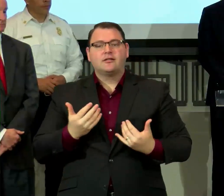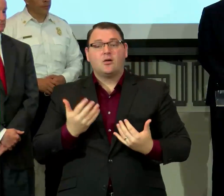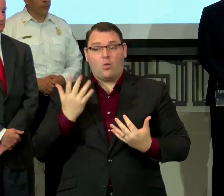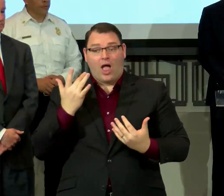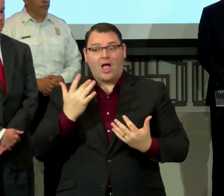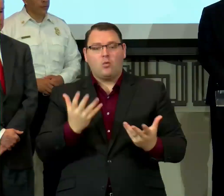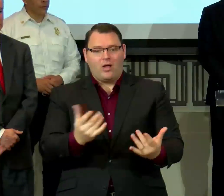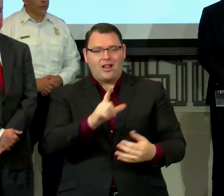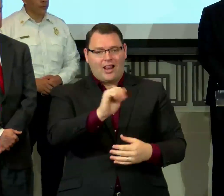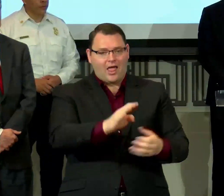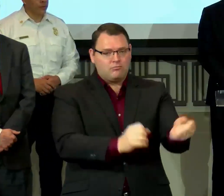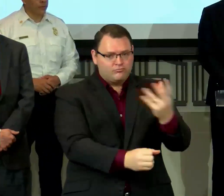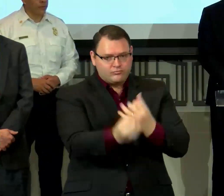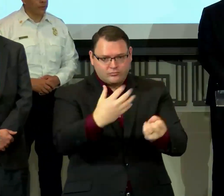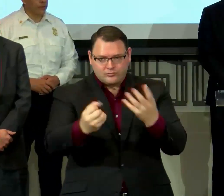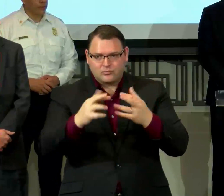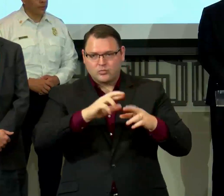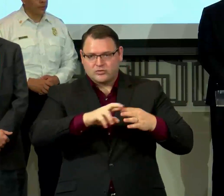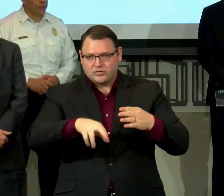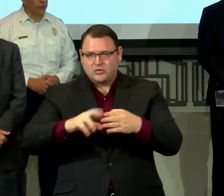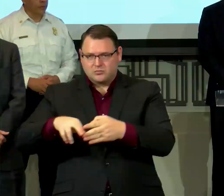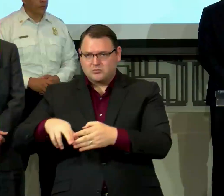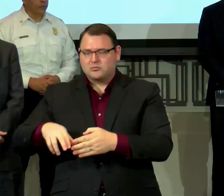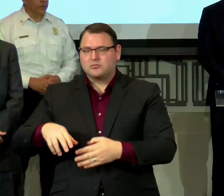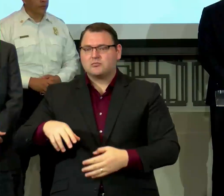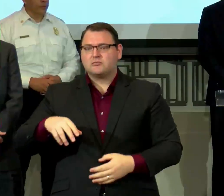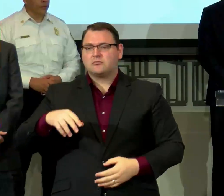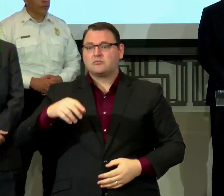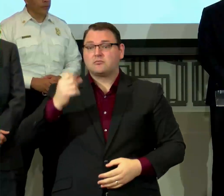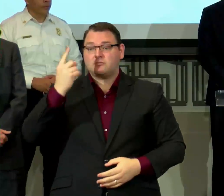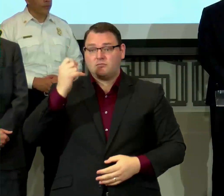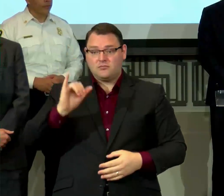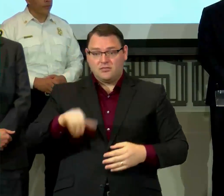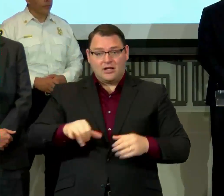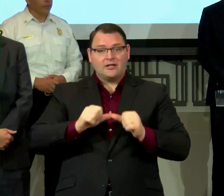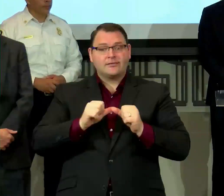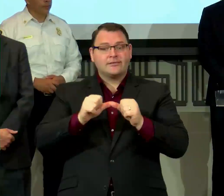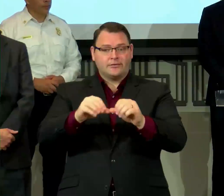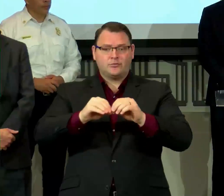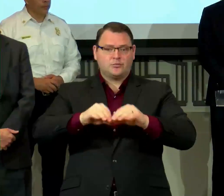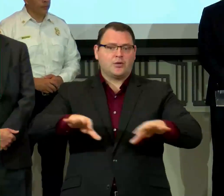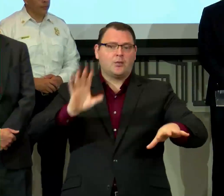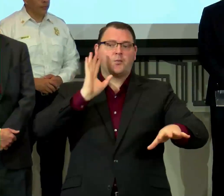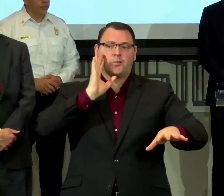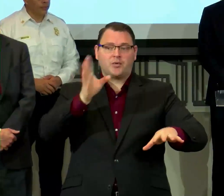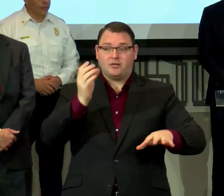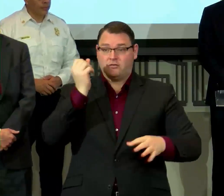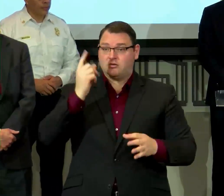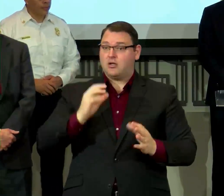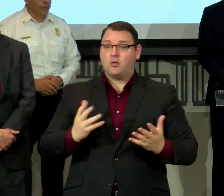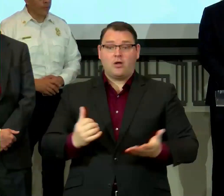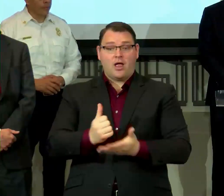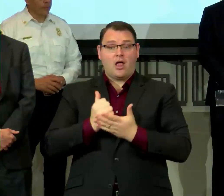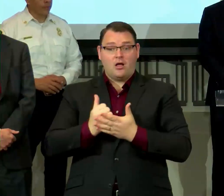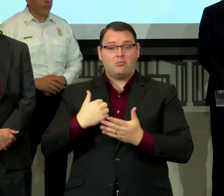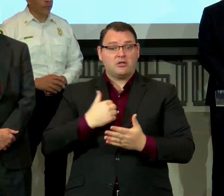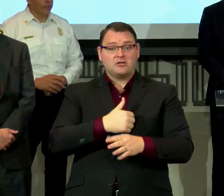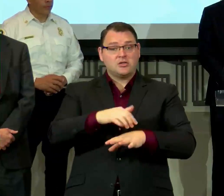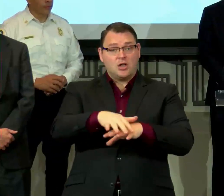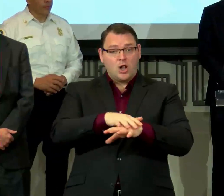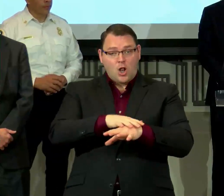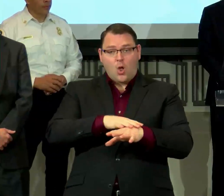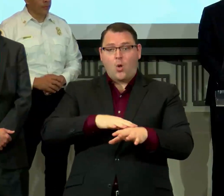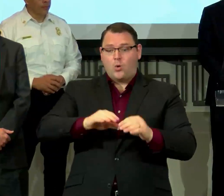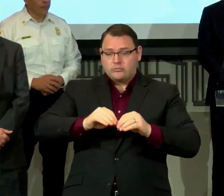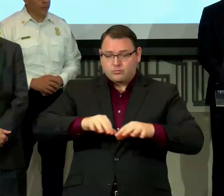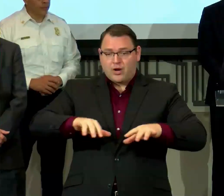to spread. And the key to that, the thing which will slow the virus down, is our social distancing efforts. And so, as painful as it